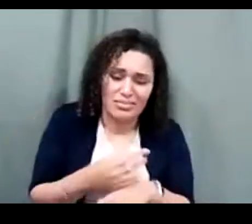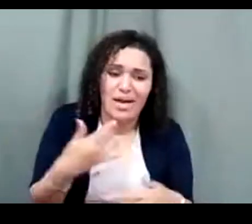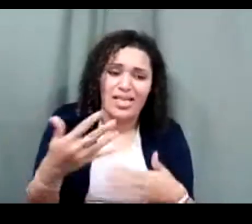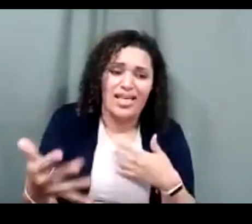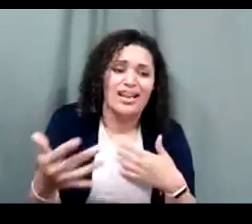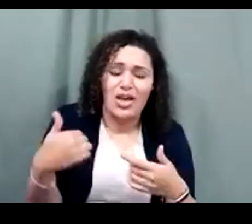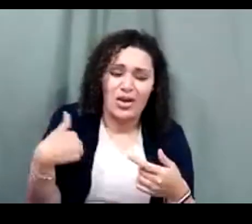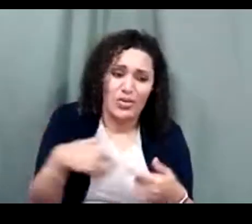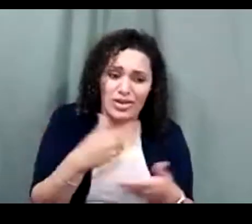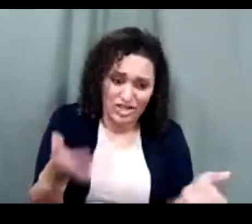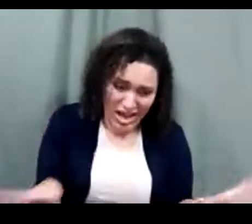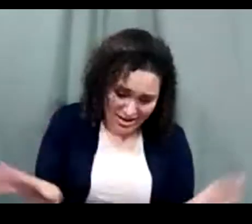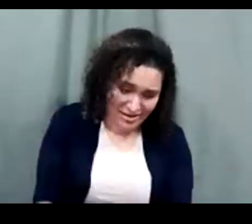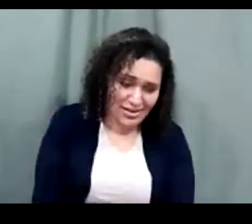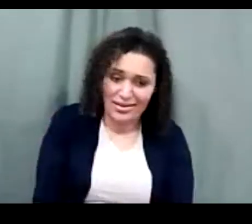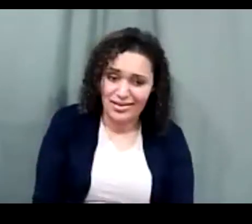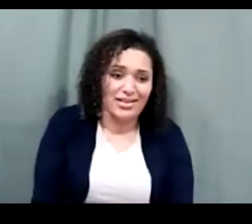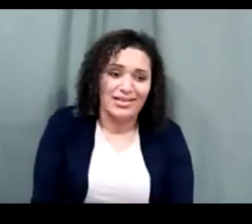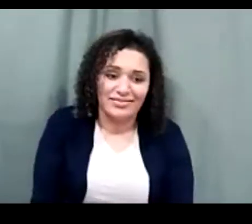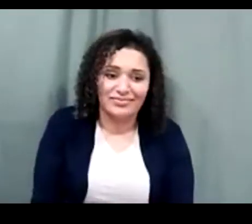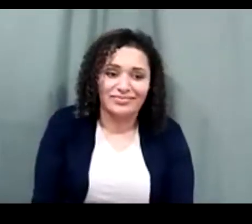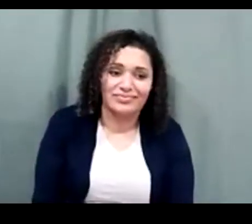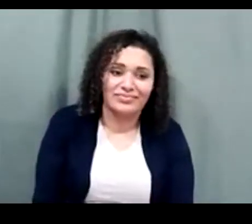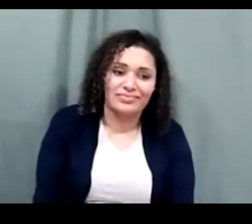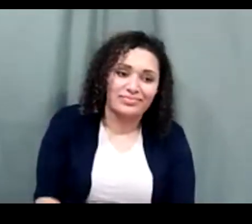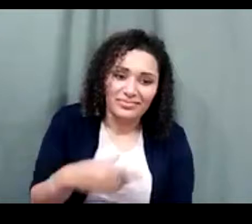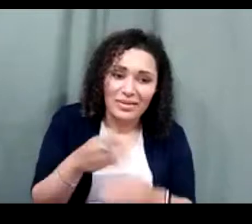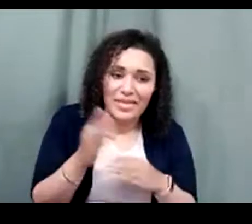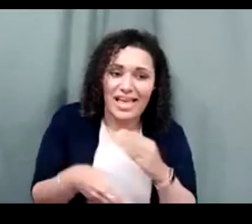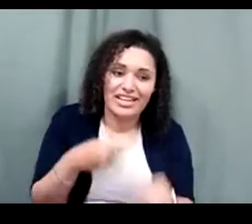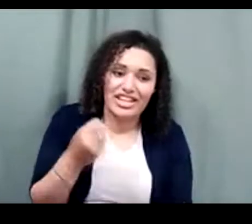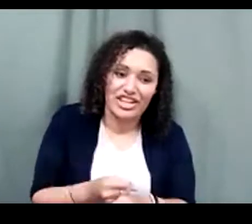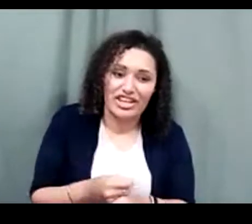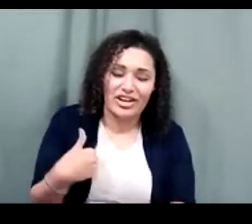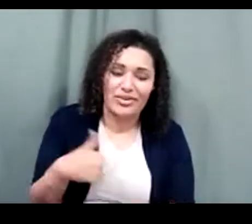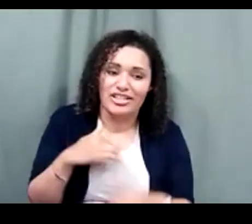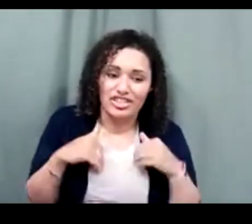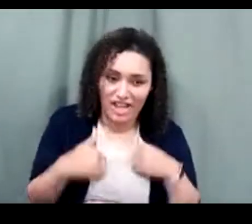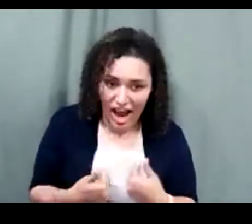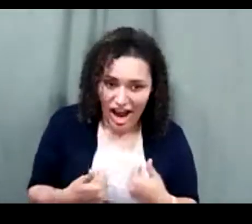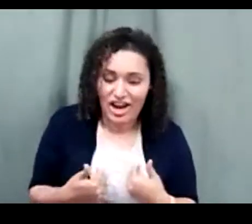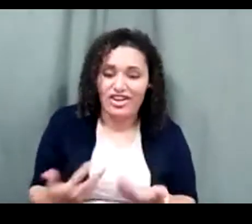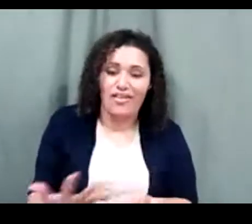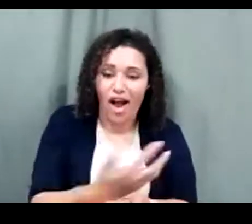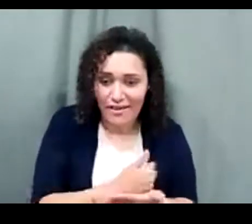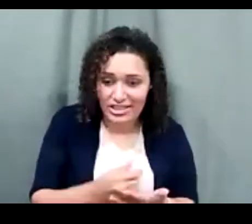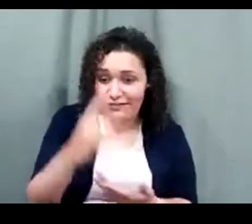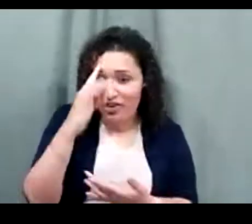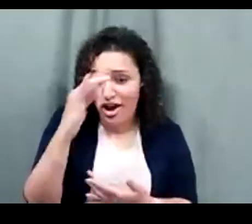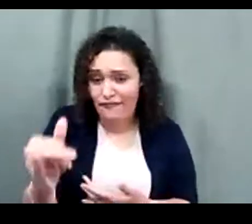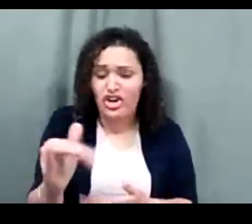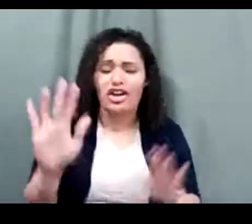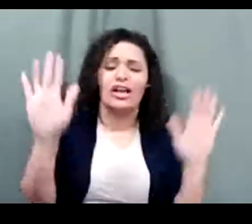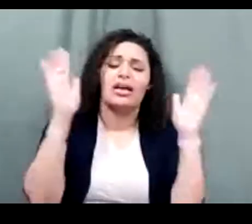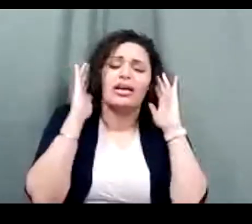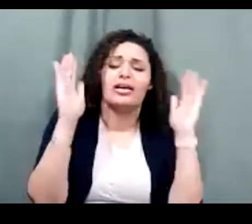of done. Truth be told. I mean, it's the end of the year and we're tired and we've been harvesting forever, and we're usually like, let's just start